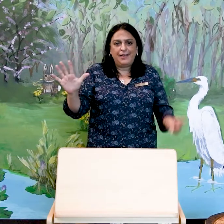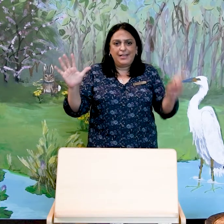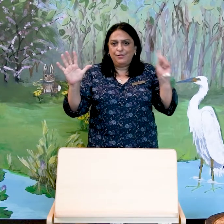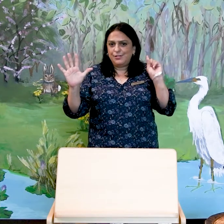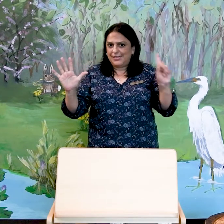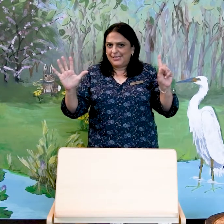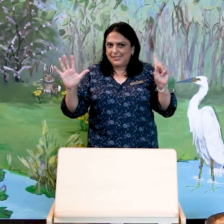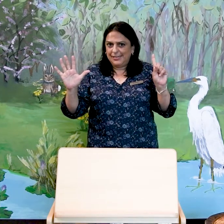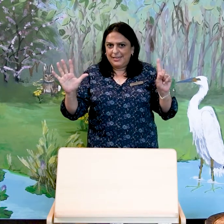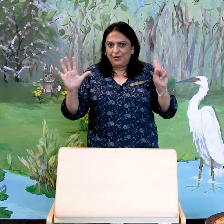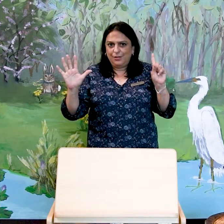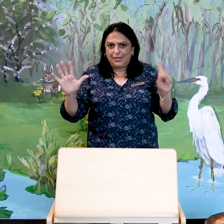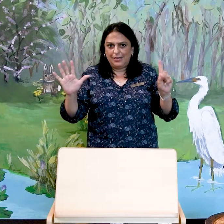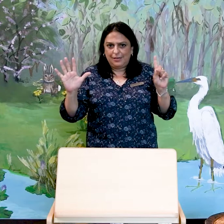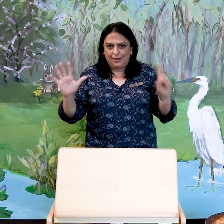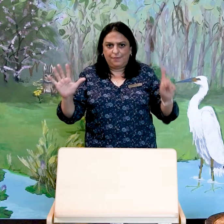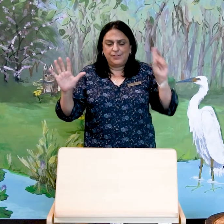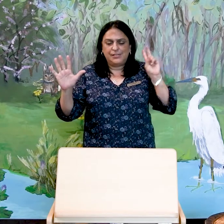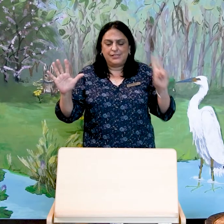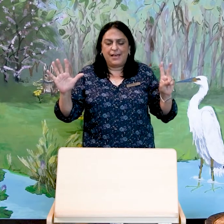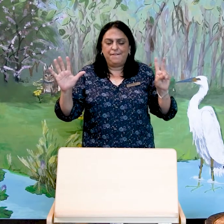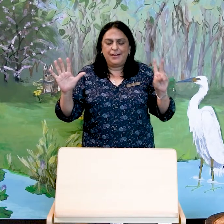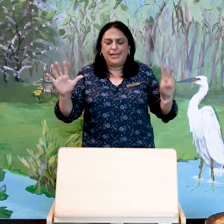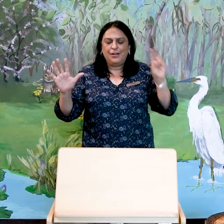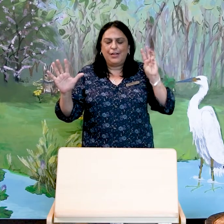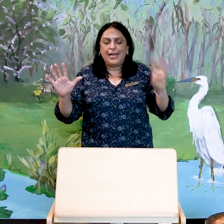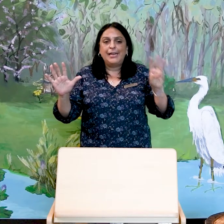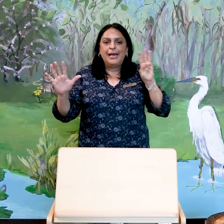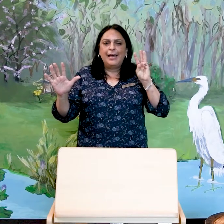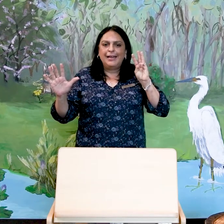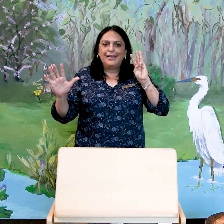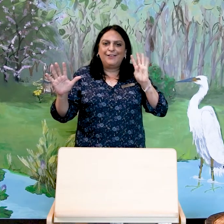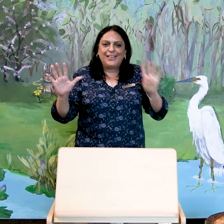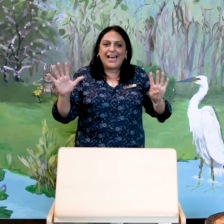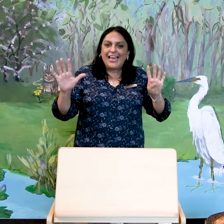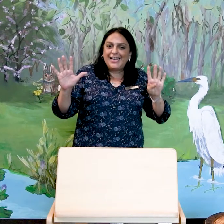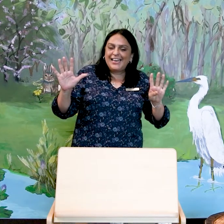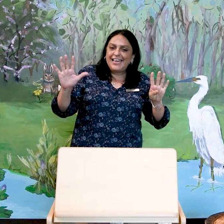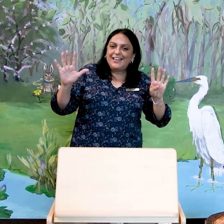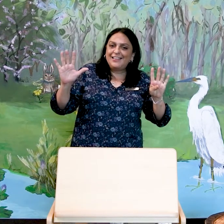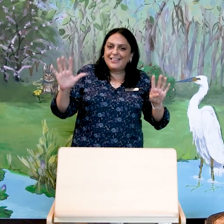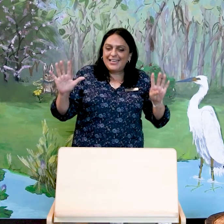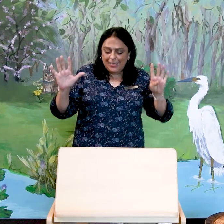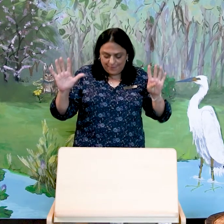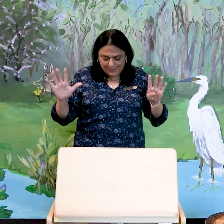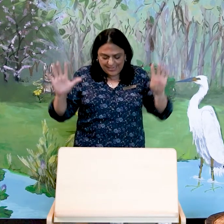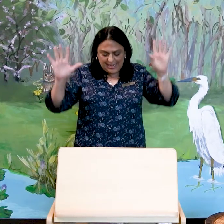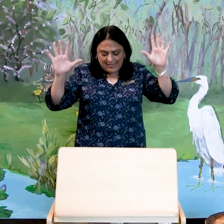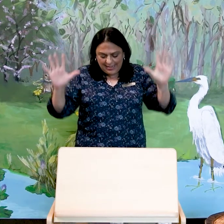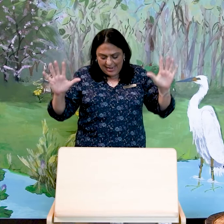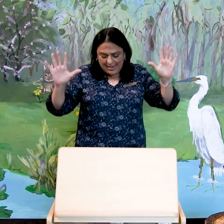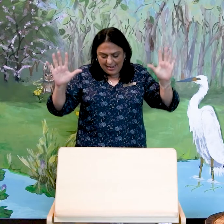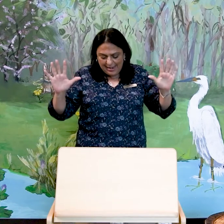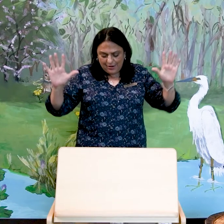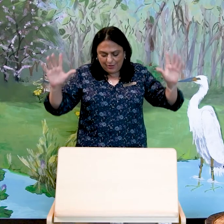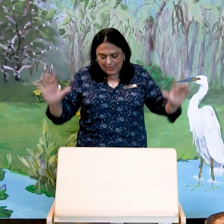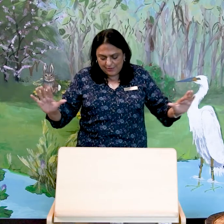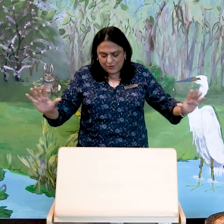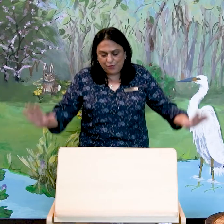little, six little leaves, seven little, eight little, nine little leaves, 10 little leaves